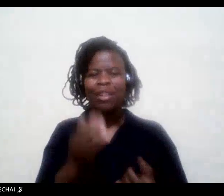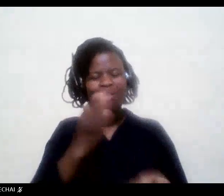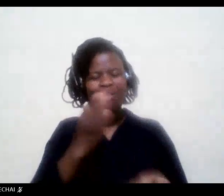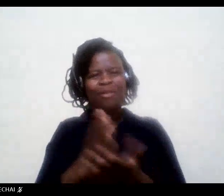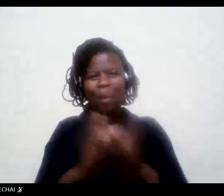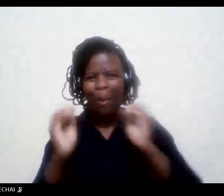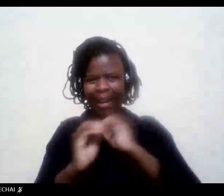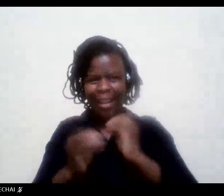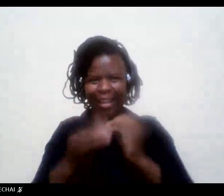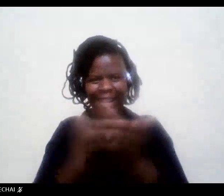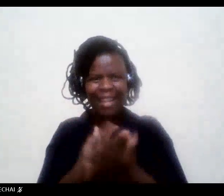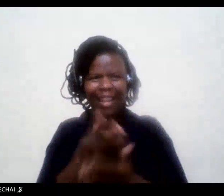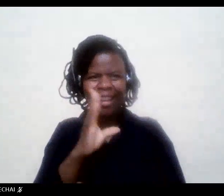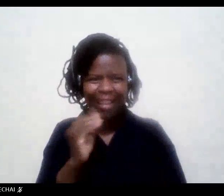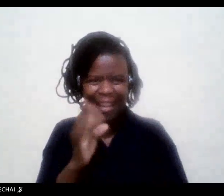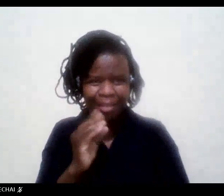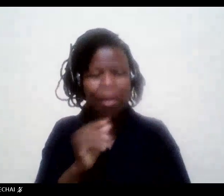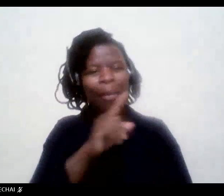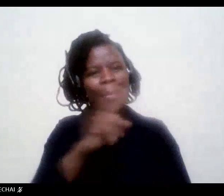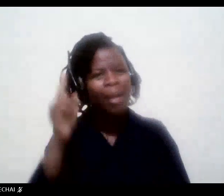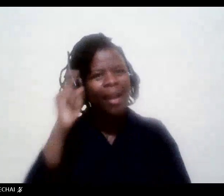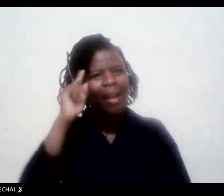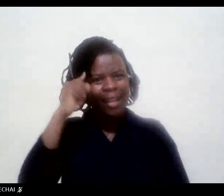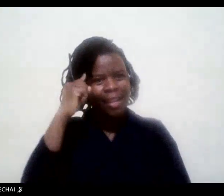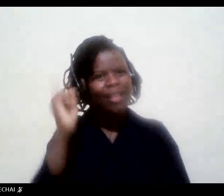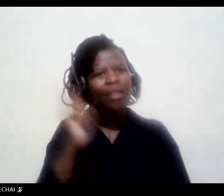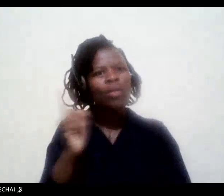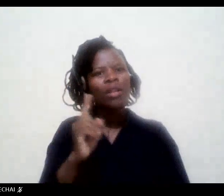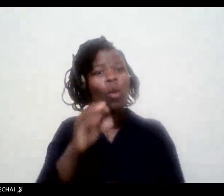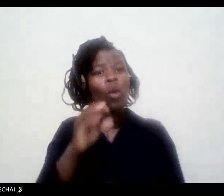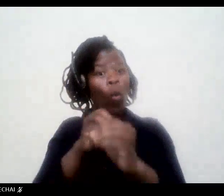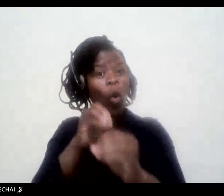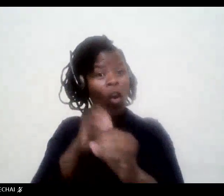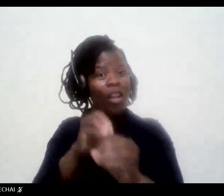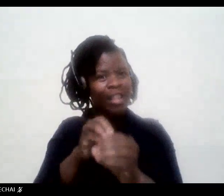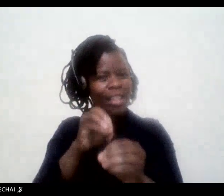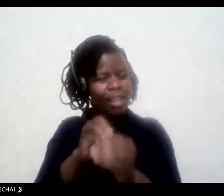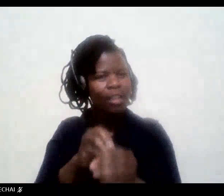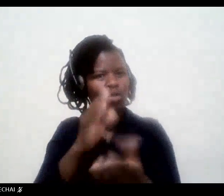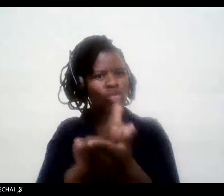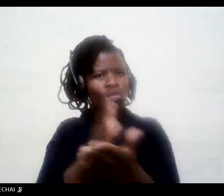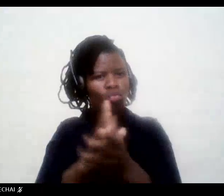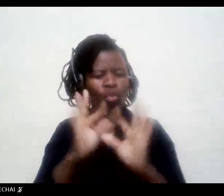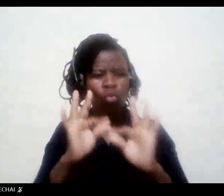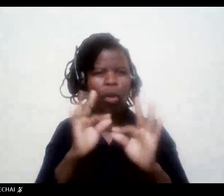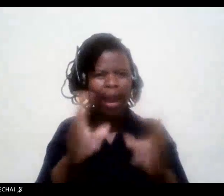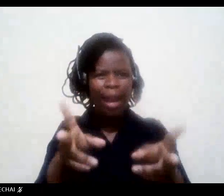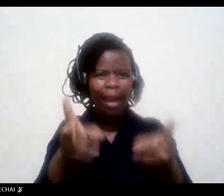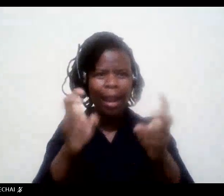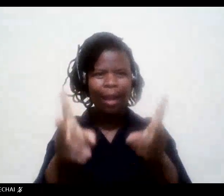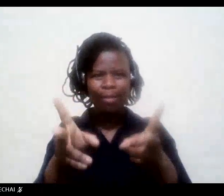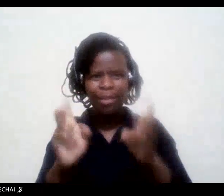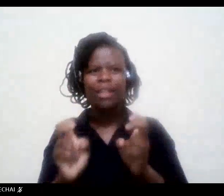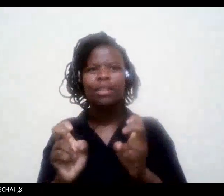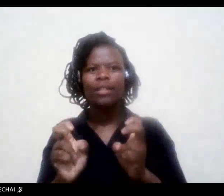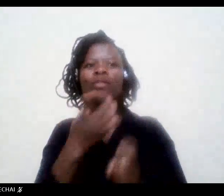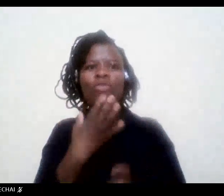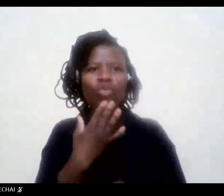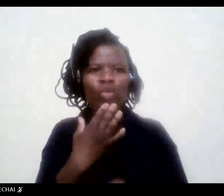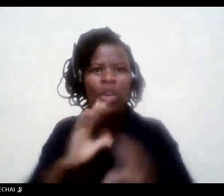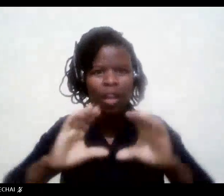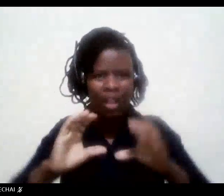I think that the content is well captured by the class in terms of this round or